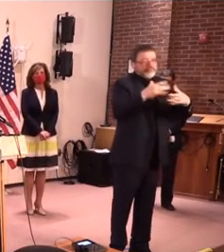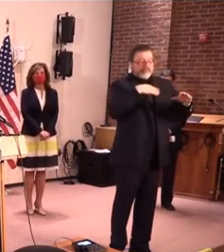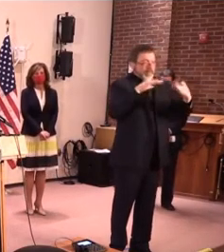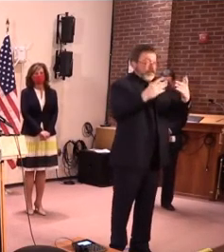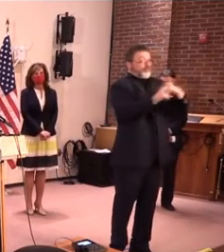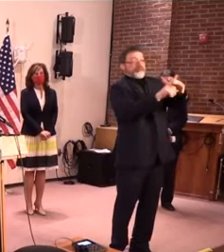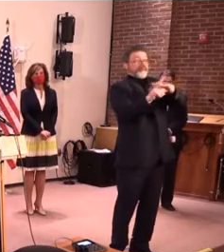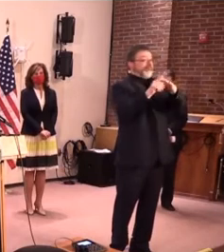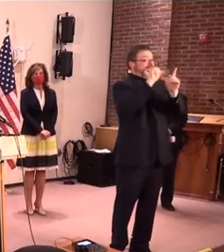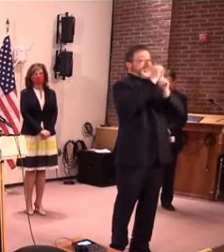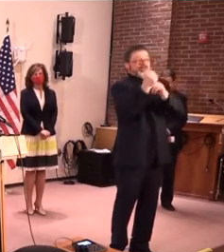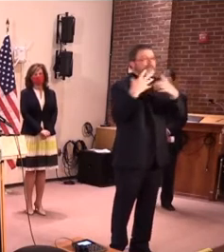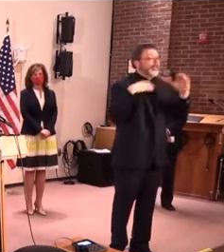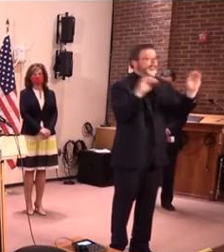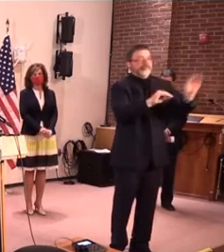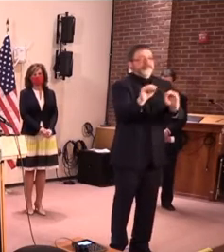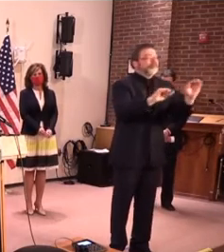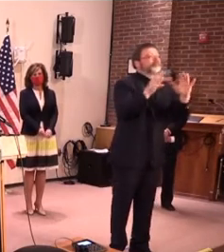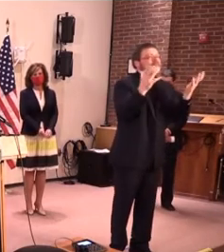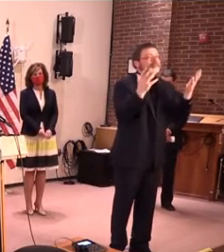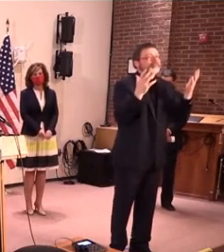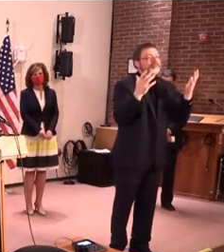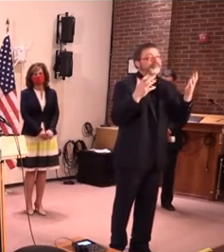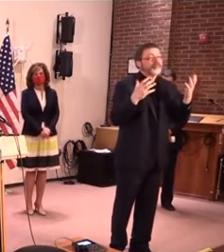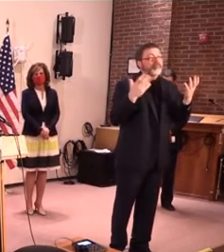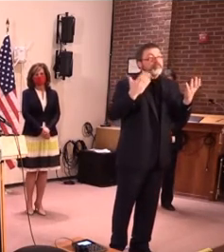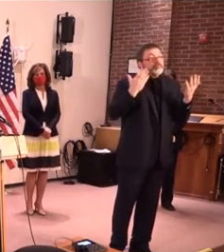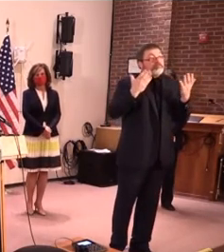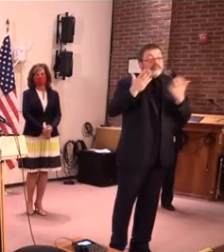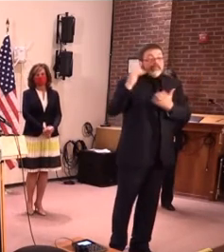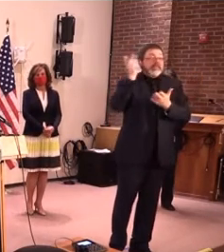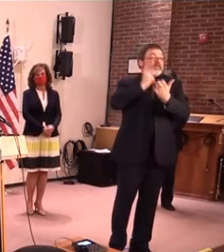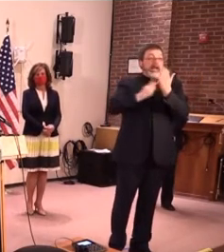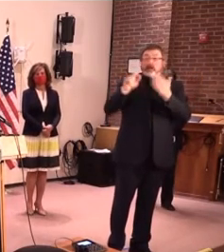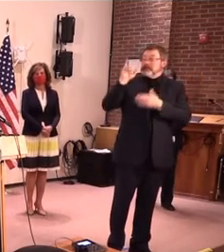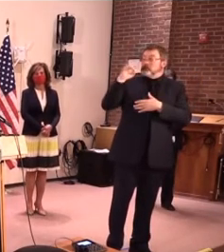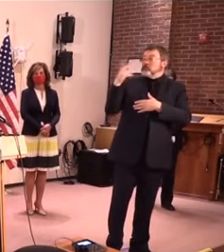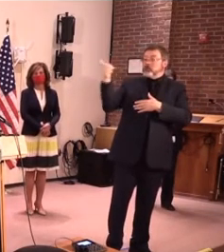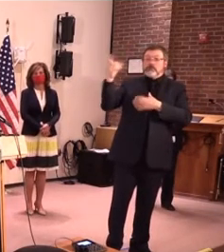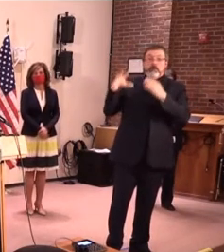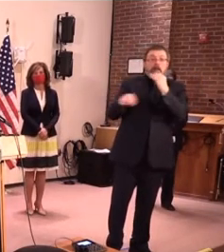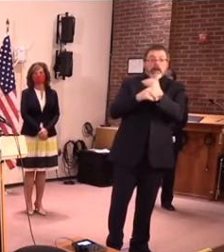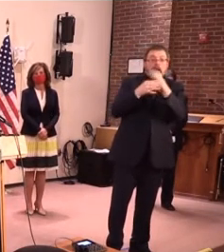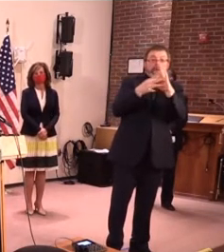Maybe Secretary Smith might want to address some of the rest of that question.